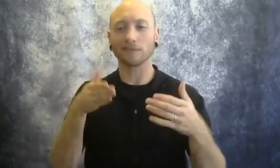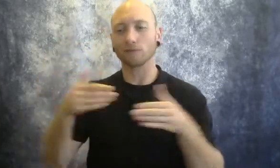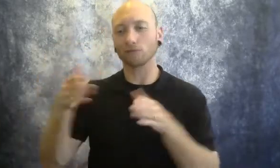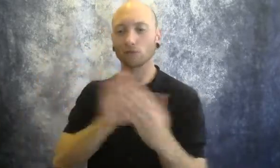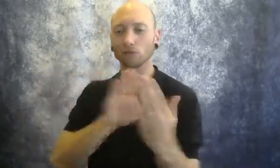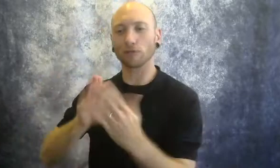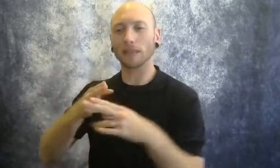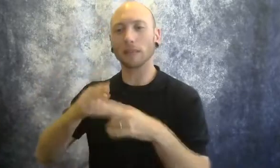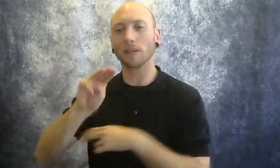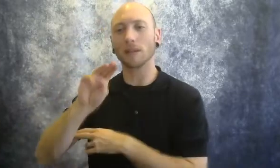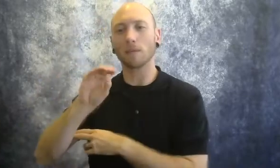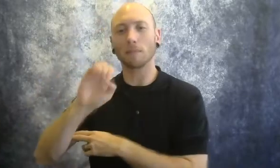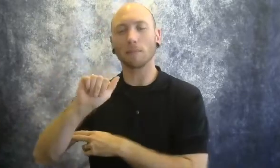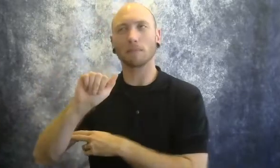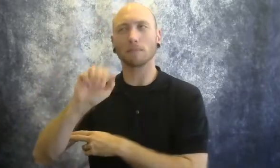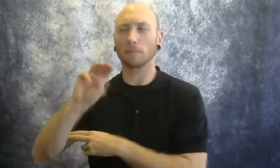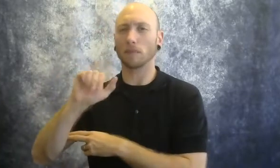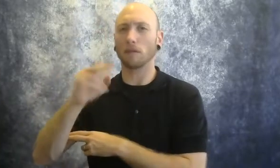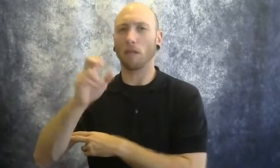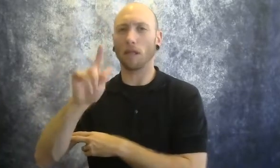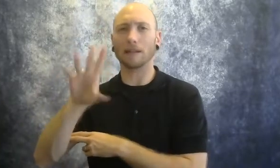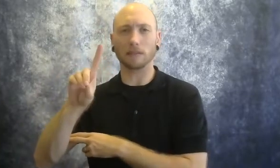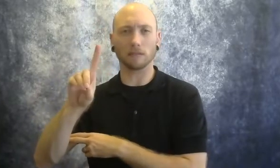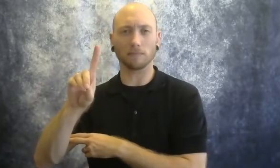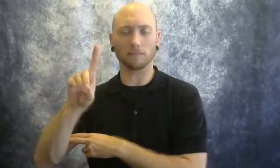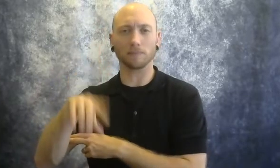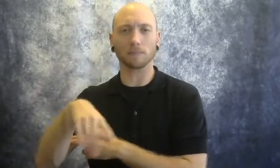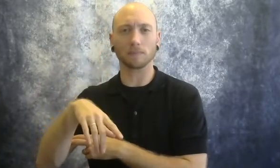So I'm driving over. I just passed Mulholland, and this voice says,